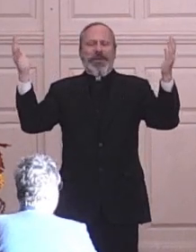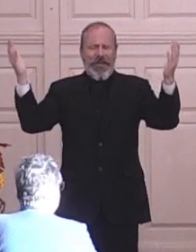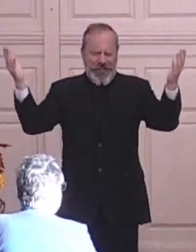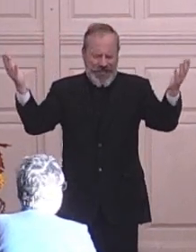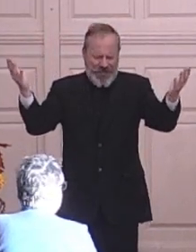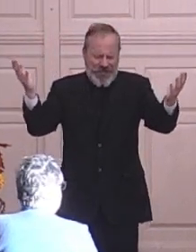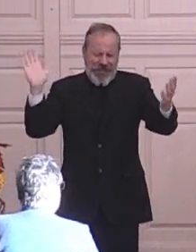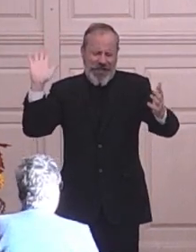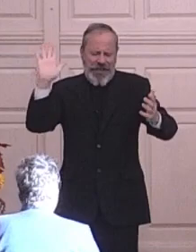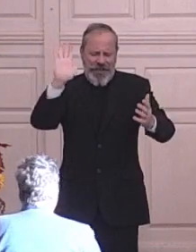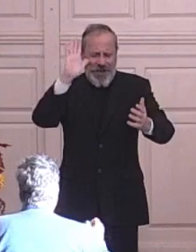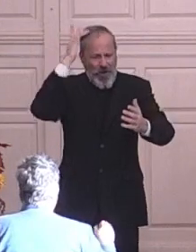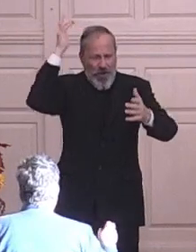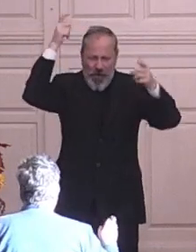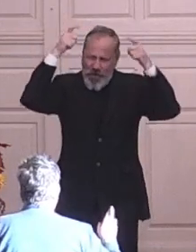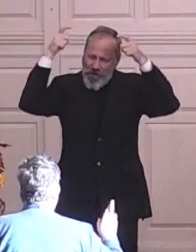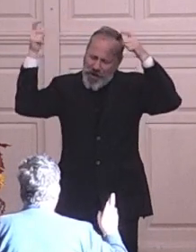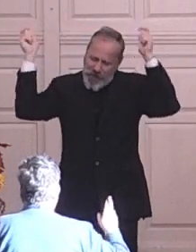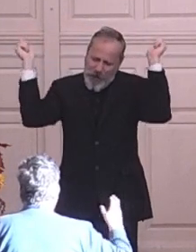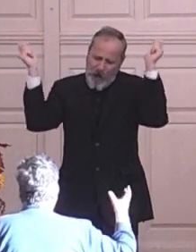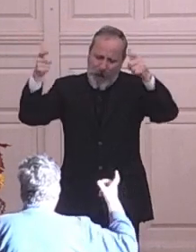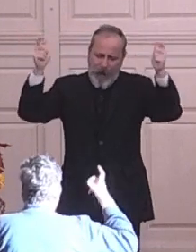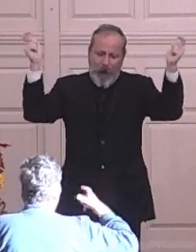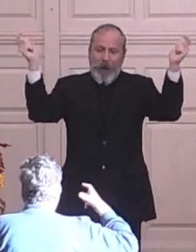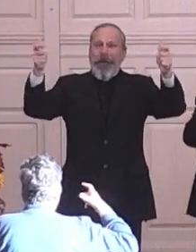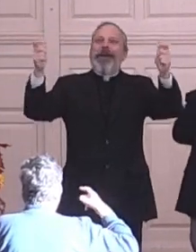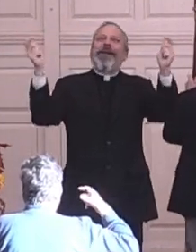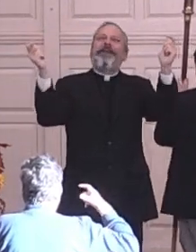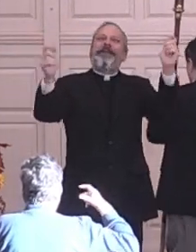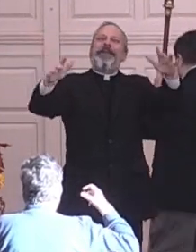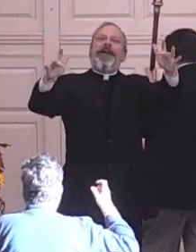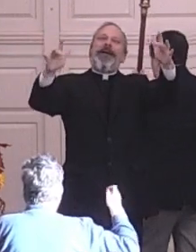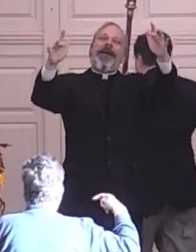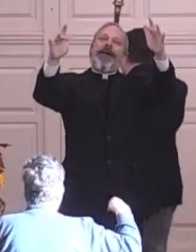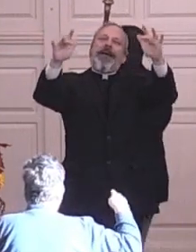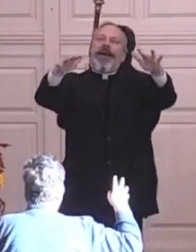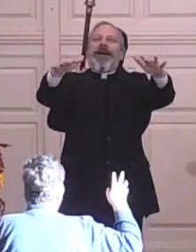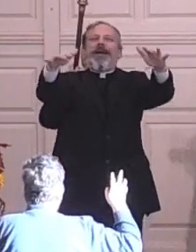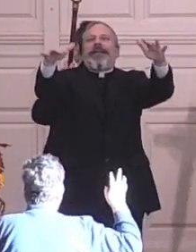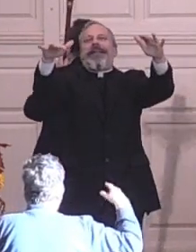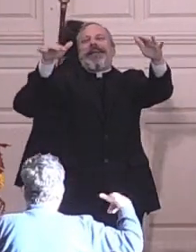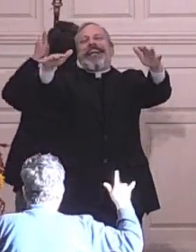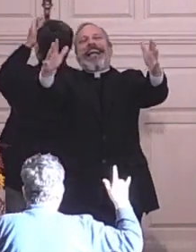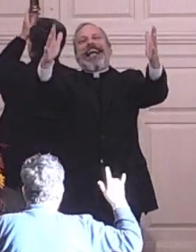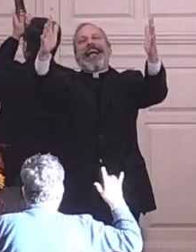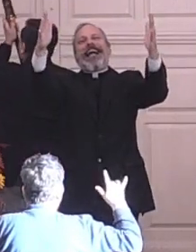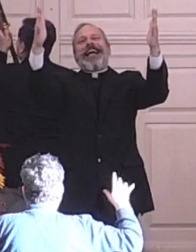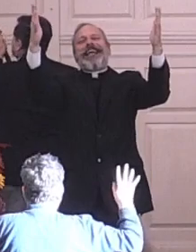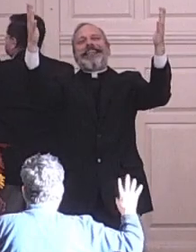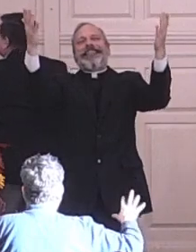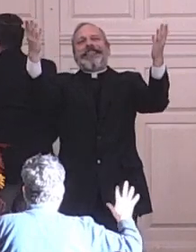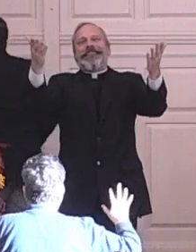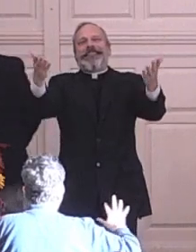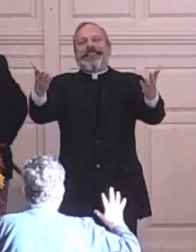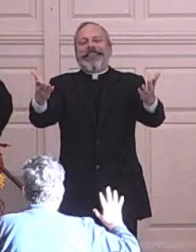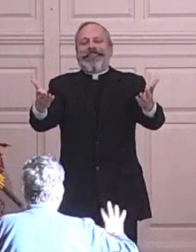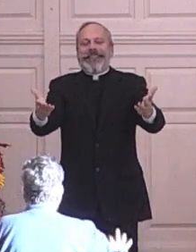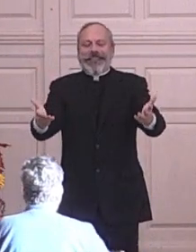thee, casting down their golden crowns around the